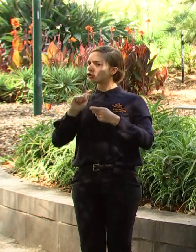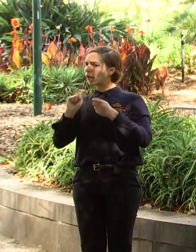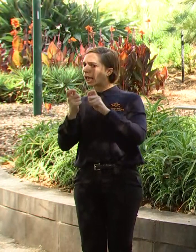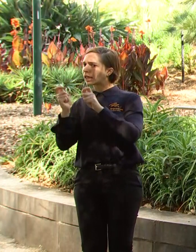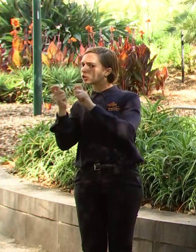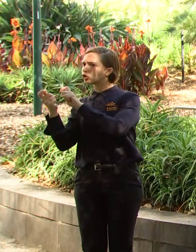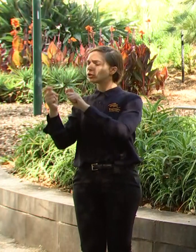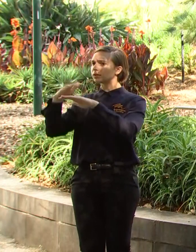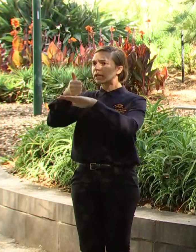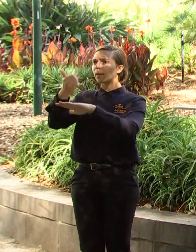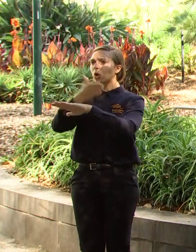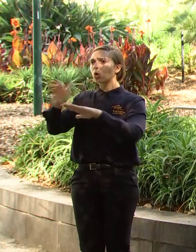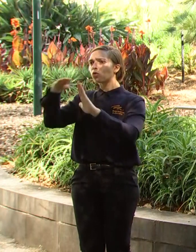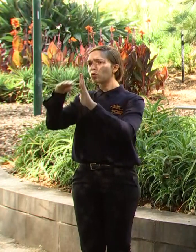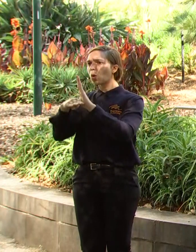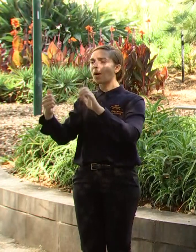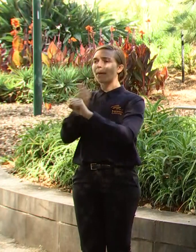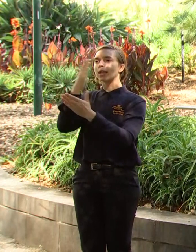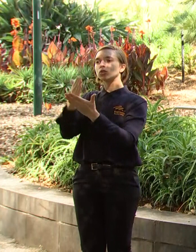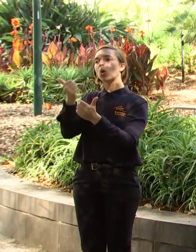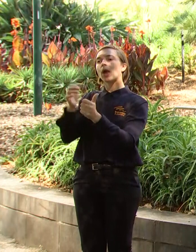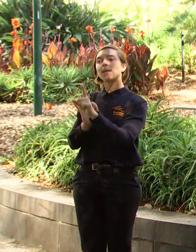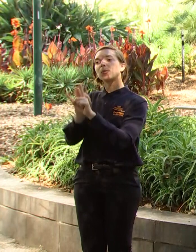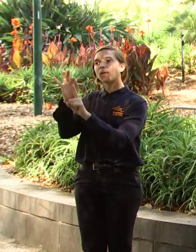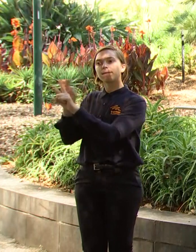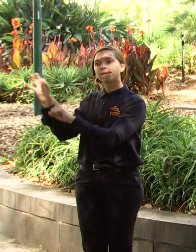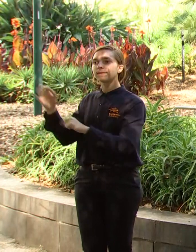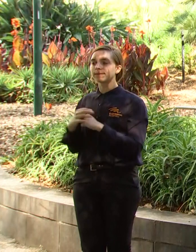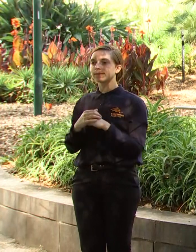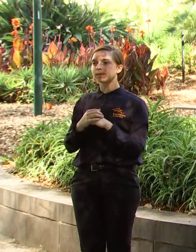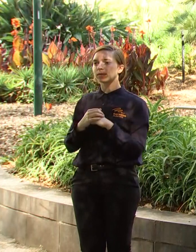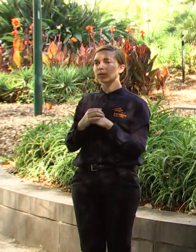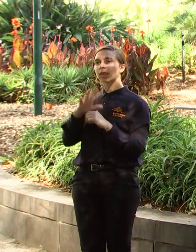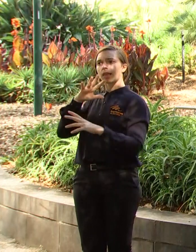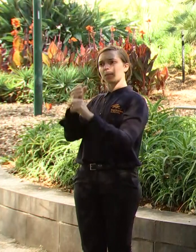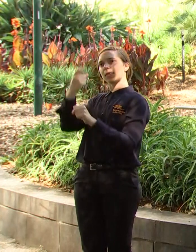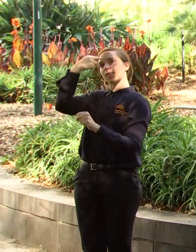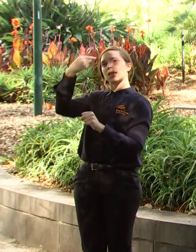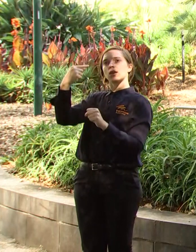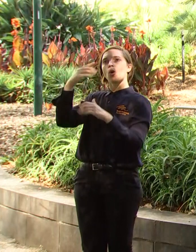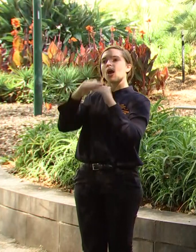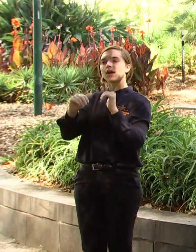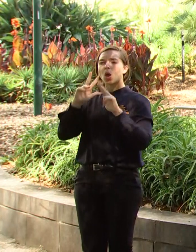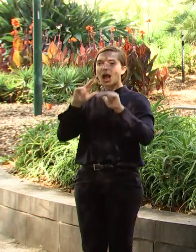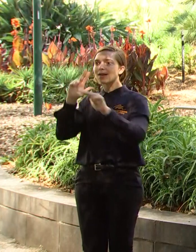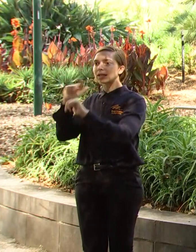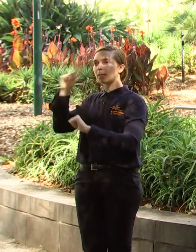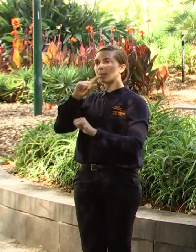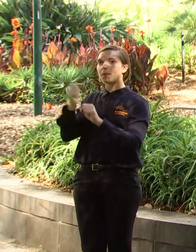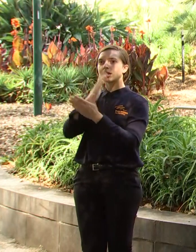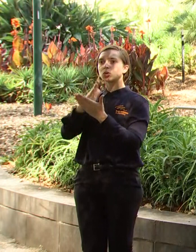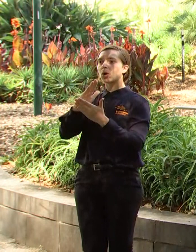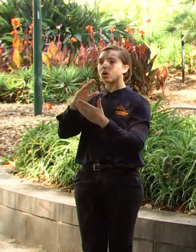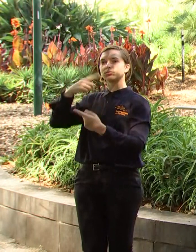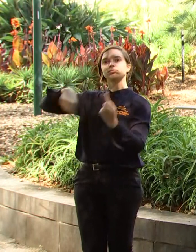every single staff member who's doing it because it's an important part of keeping all of us safe. It's not about looking backwards or being critical in any sense. We're doing